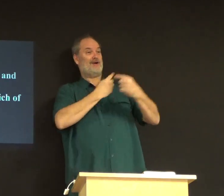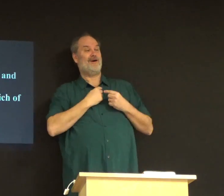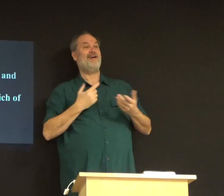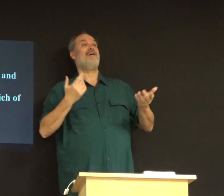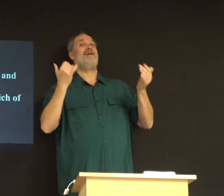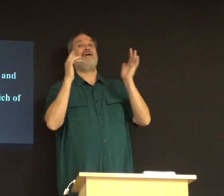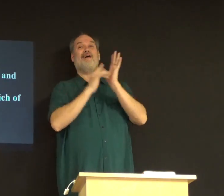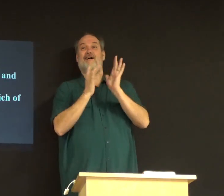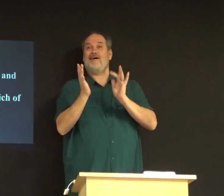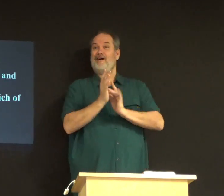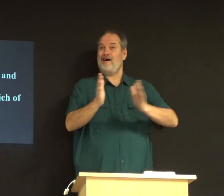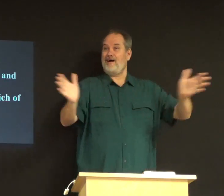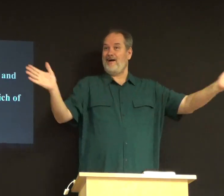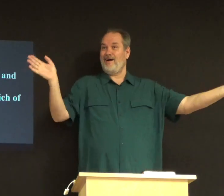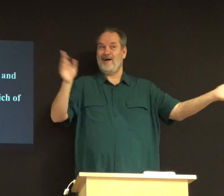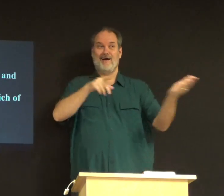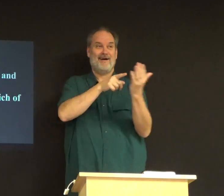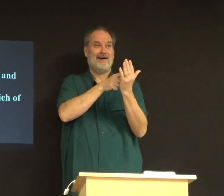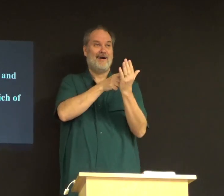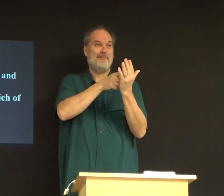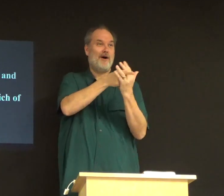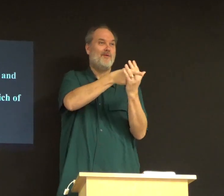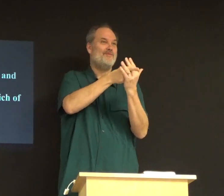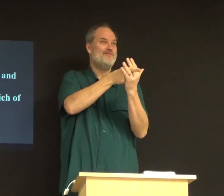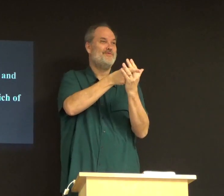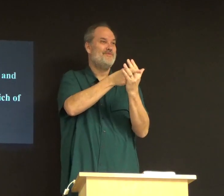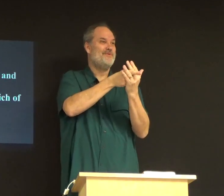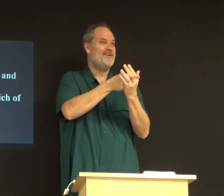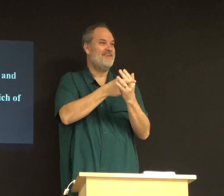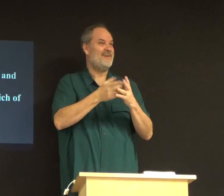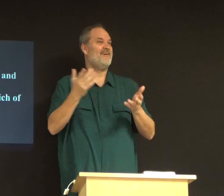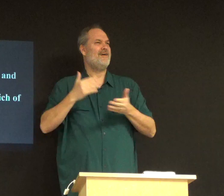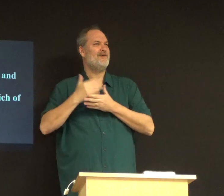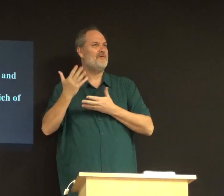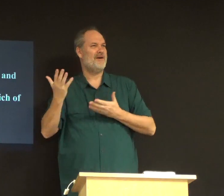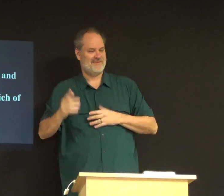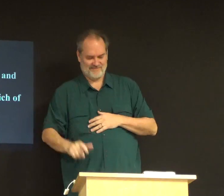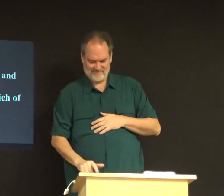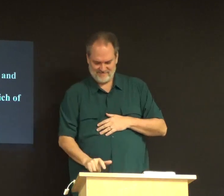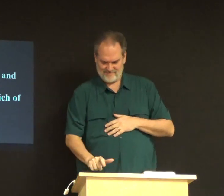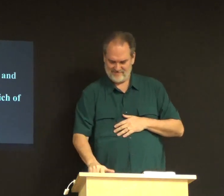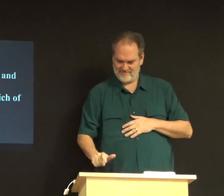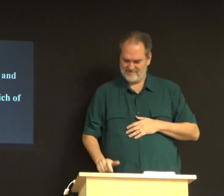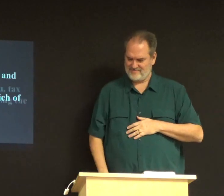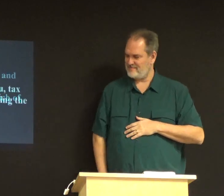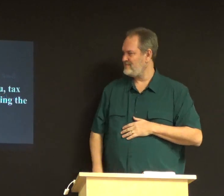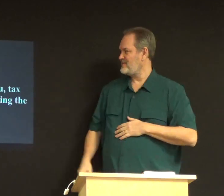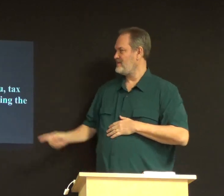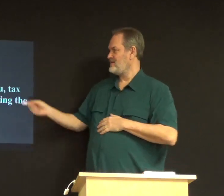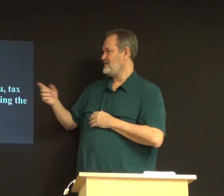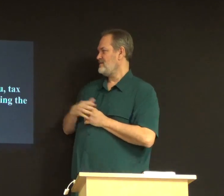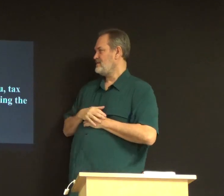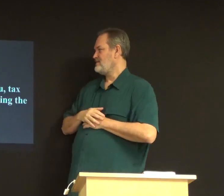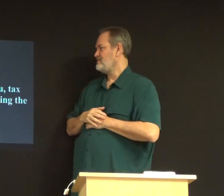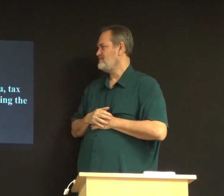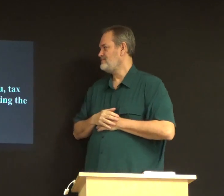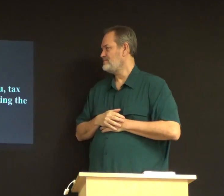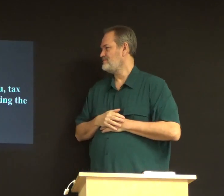good, you're able to answer. Jesus was good. When the aunt said one something.